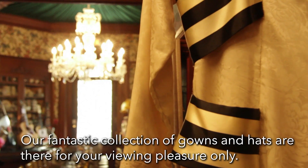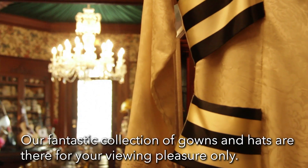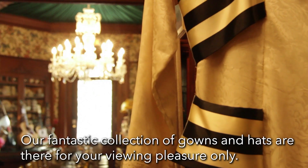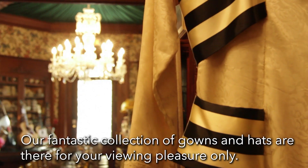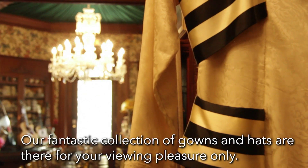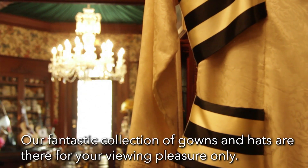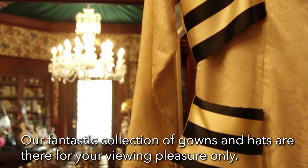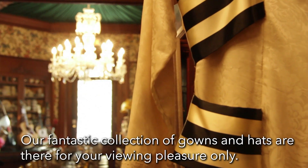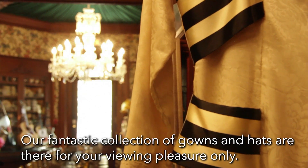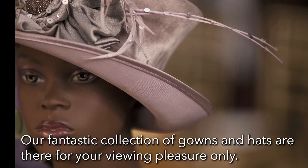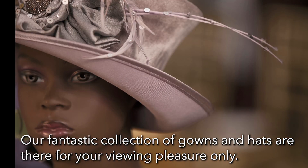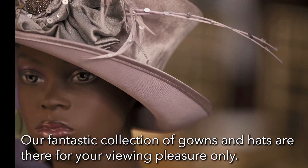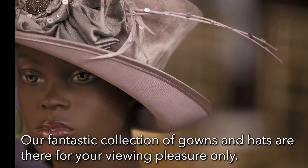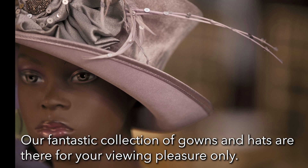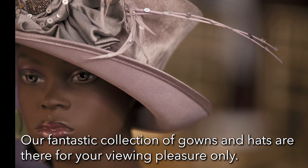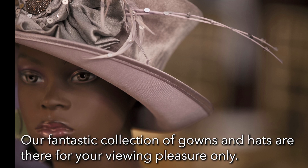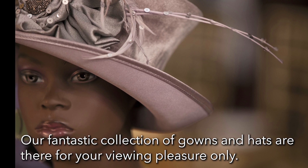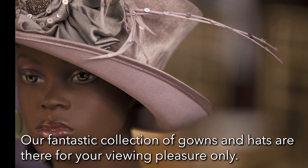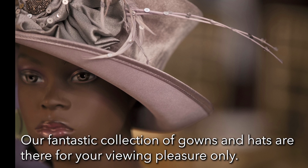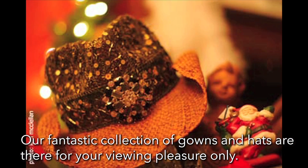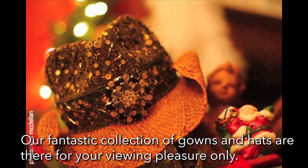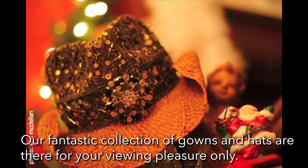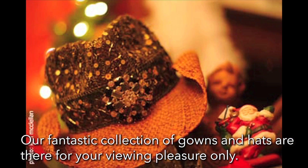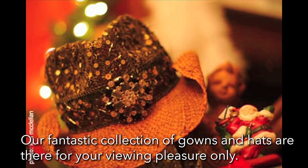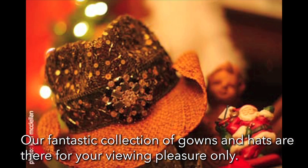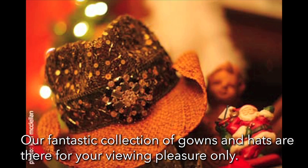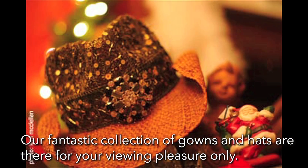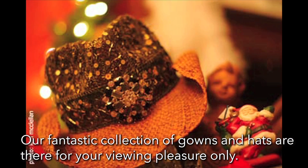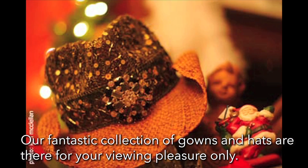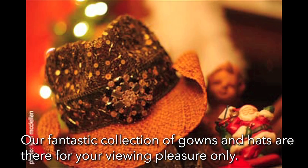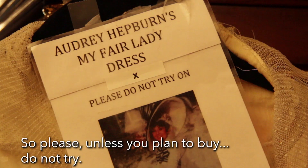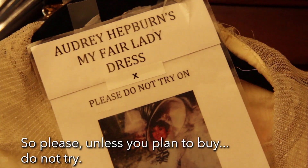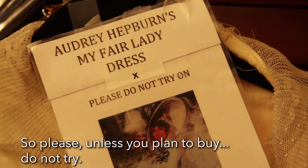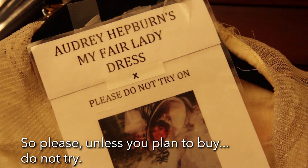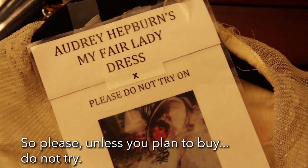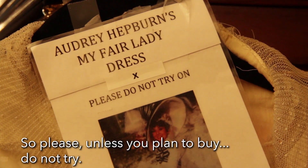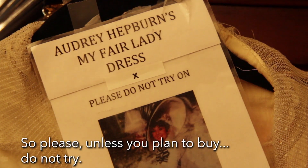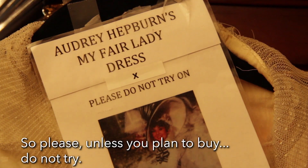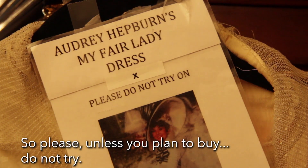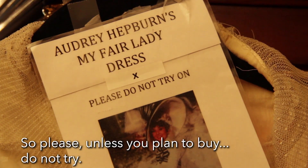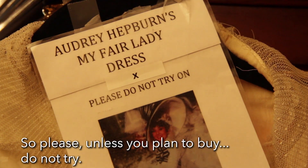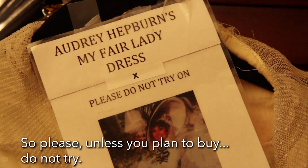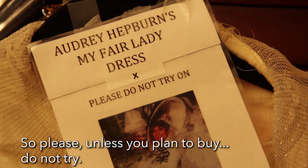fantastic collection of gowns and hats are there for your viewing pleasure only. So please, unless you plan to buy, do not